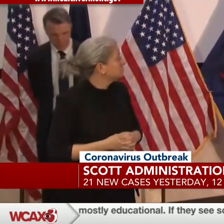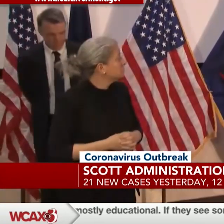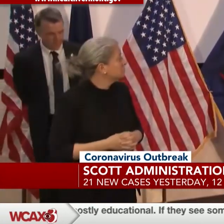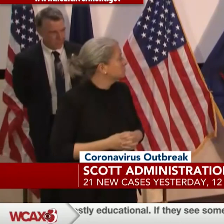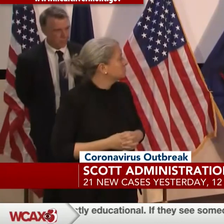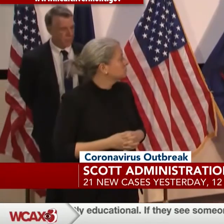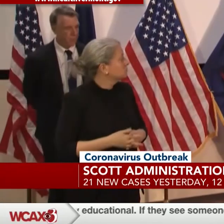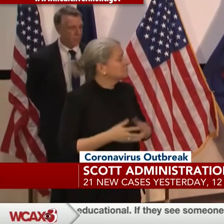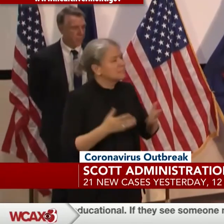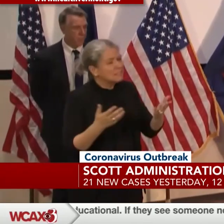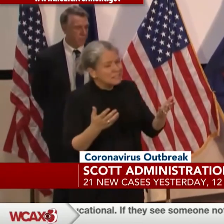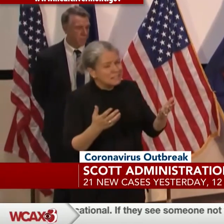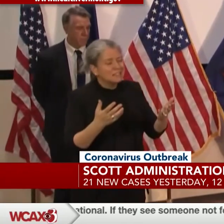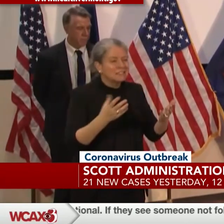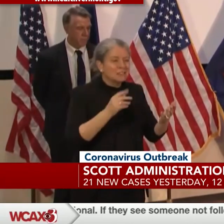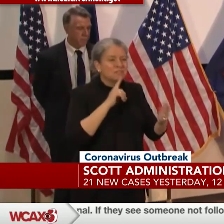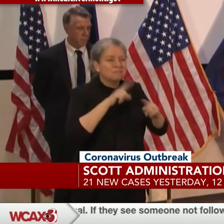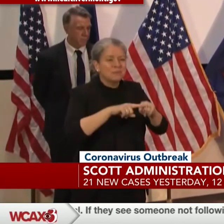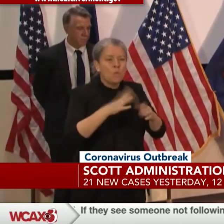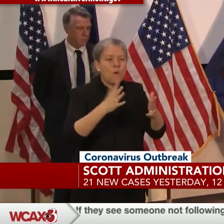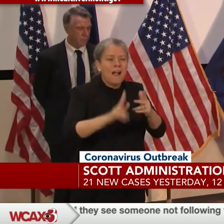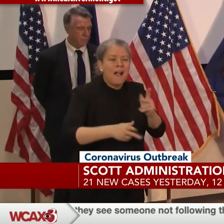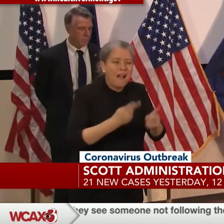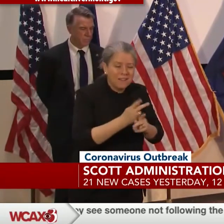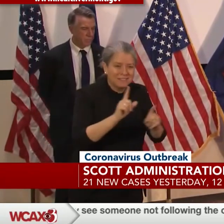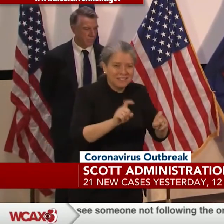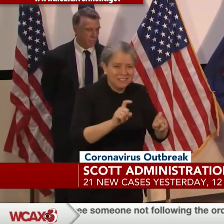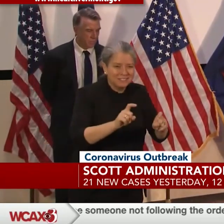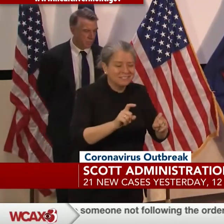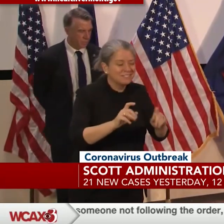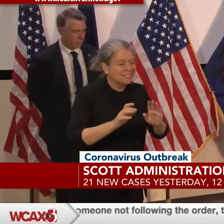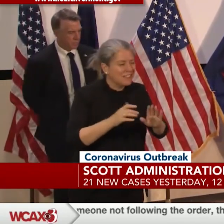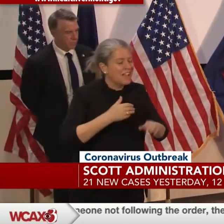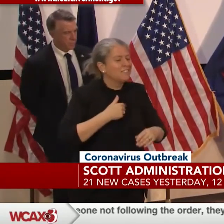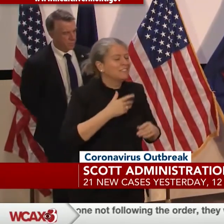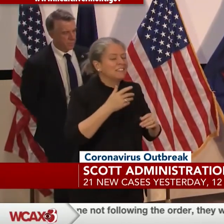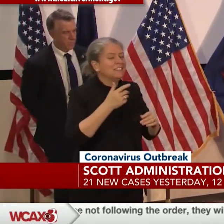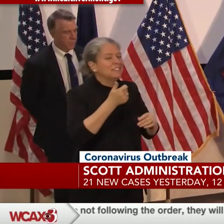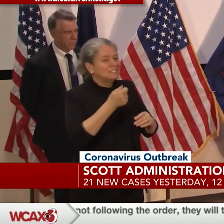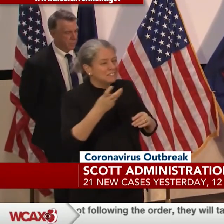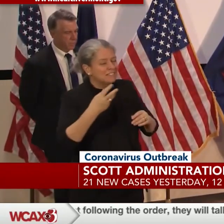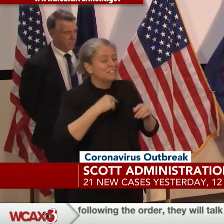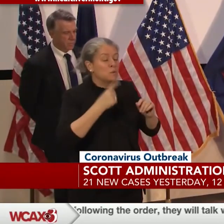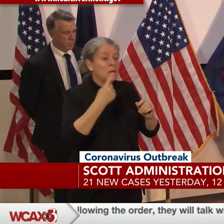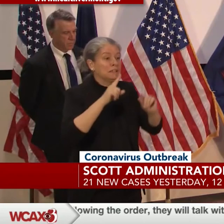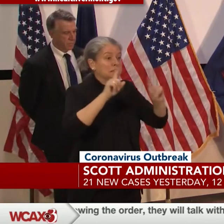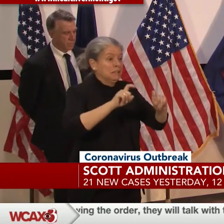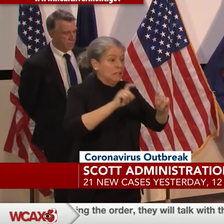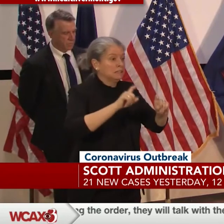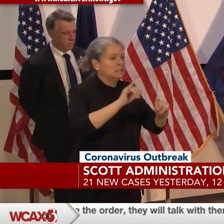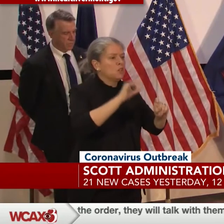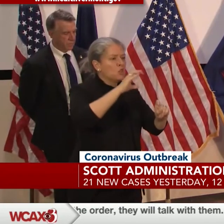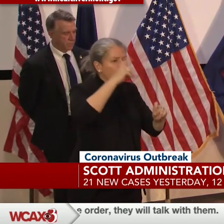And it all depends on which kind of test you're talking about. There's the test that's actually looking for